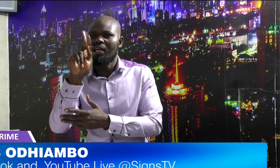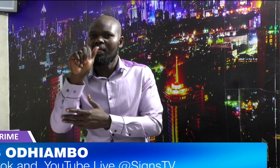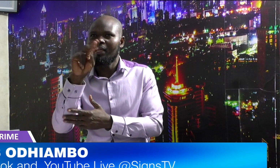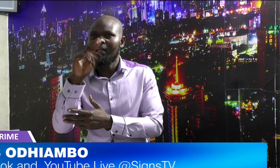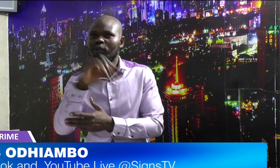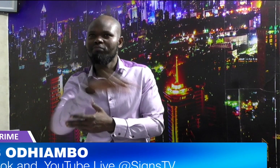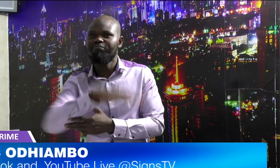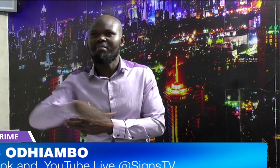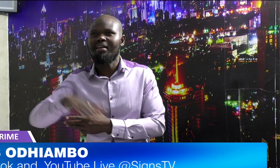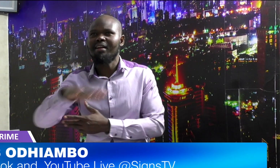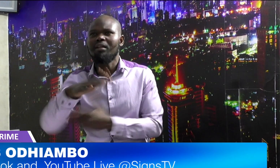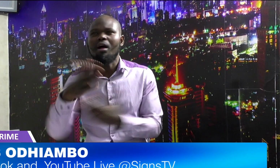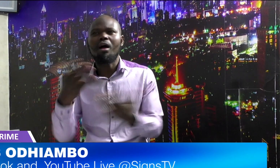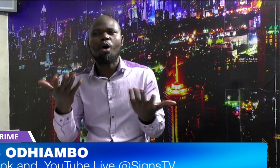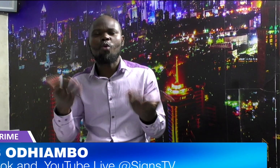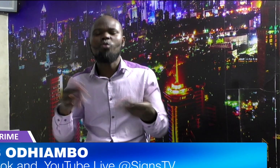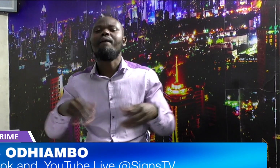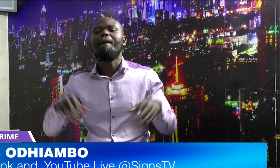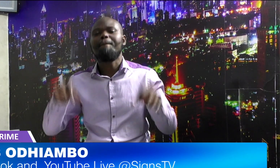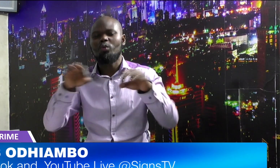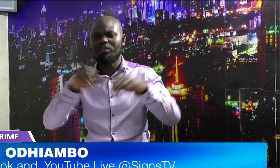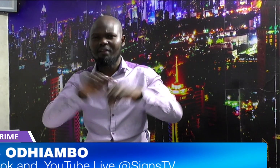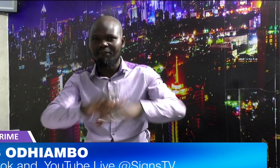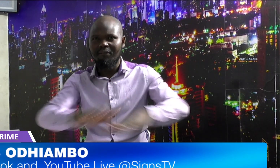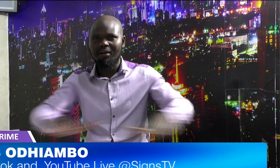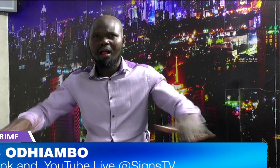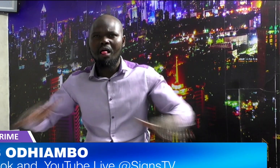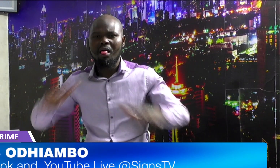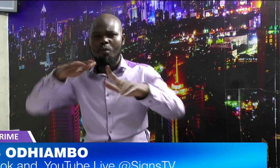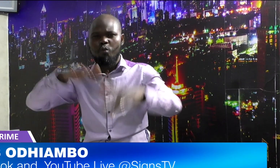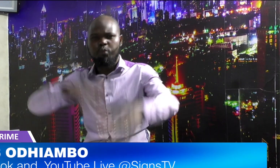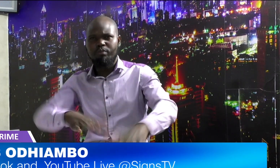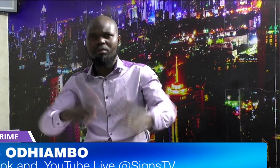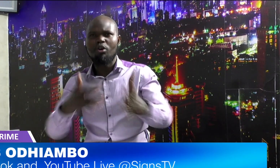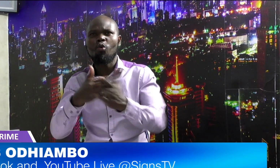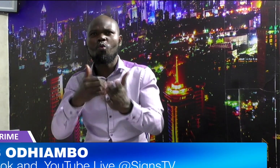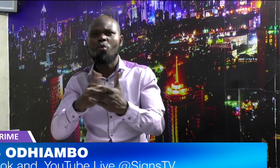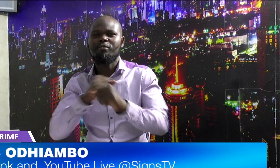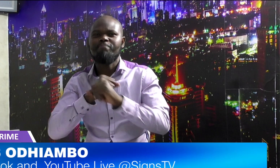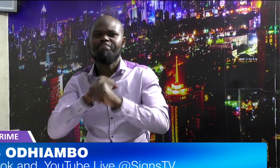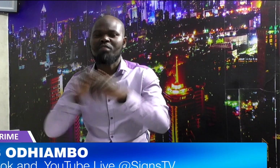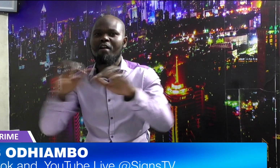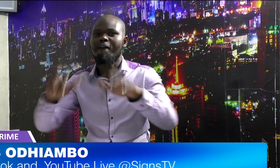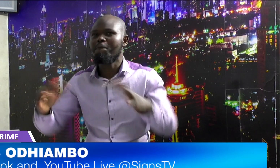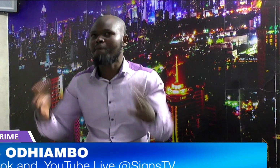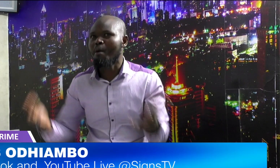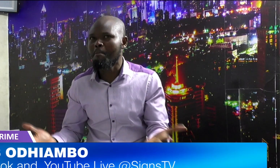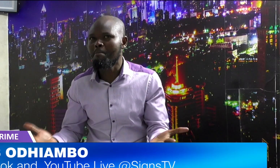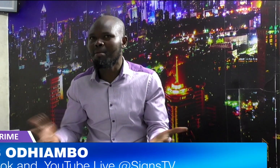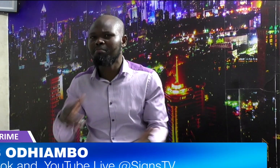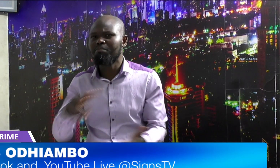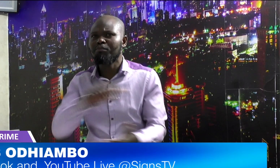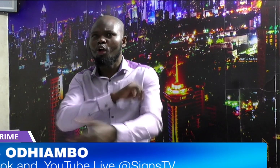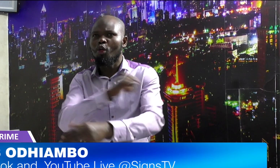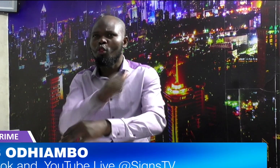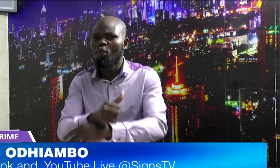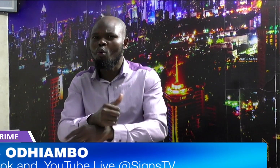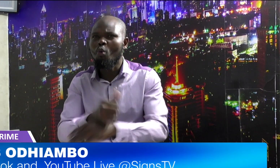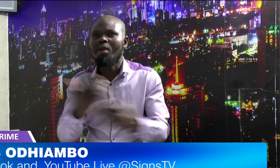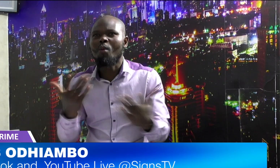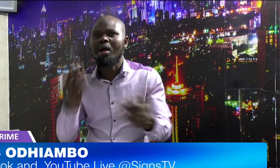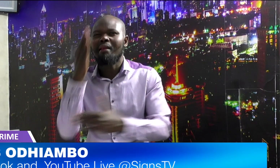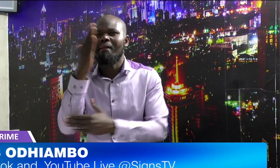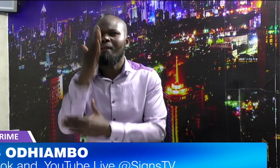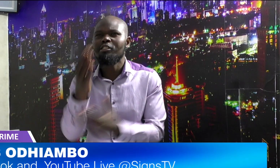this desilting operation in Ahero and West Kano irrigation scheme aims to